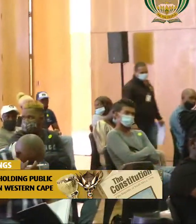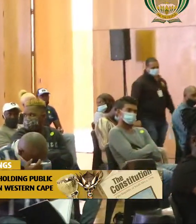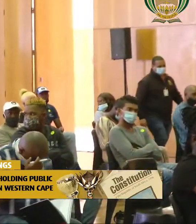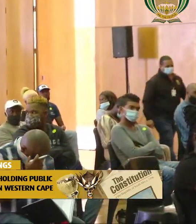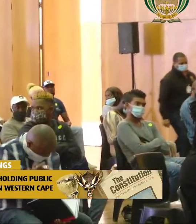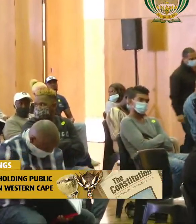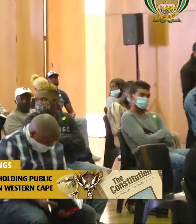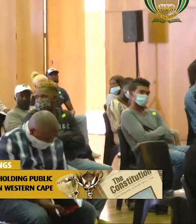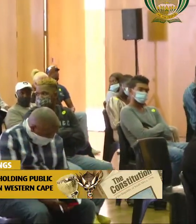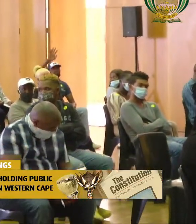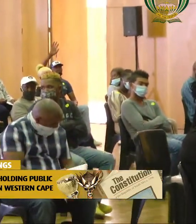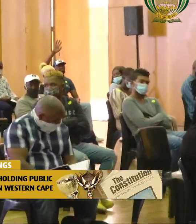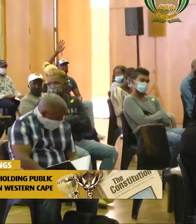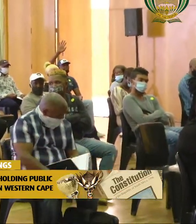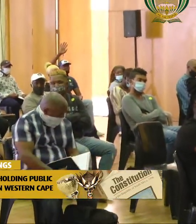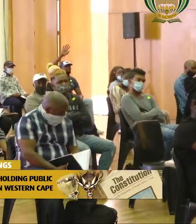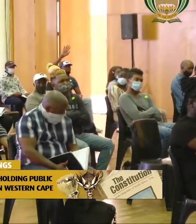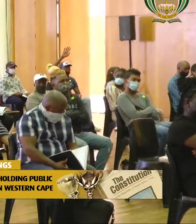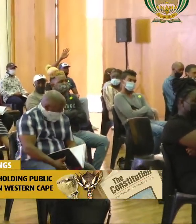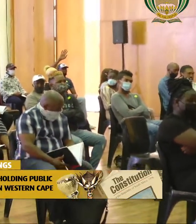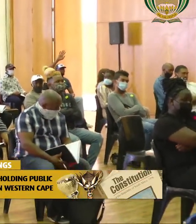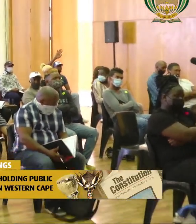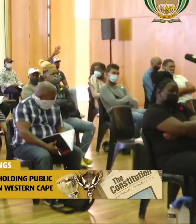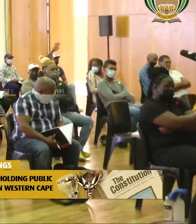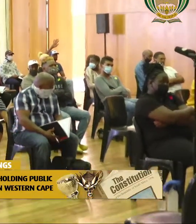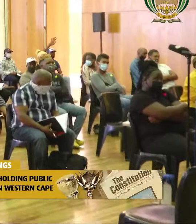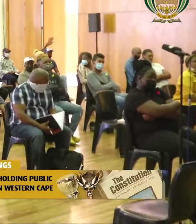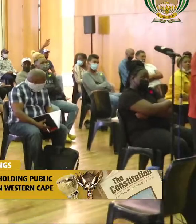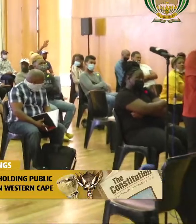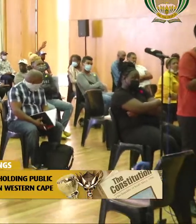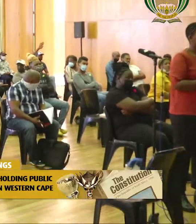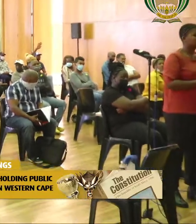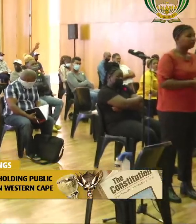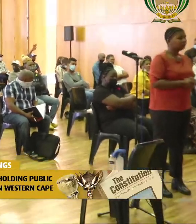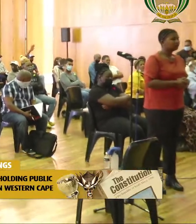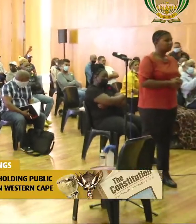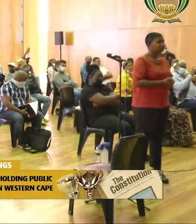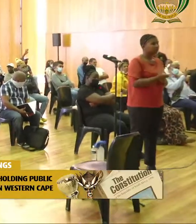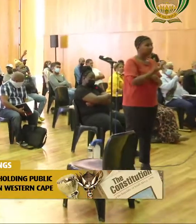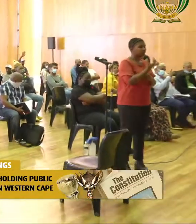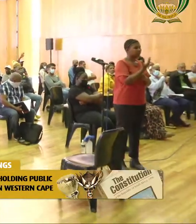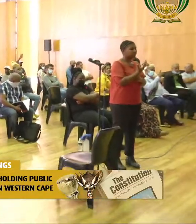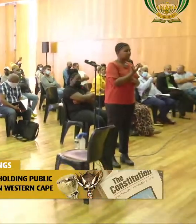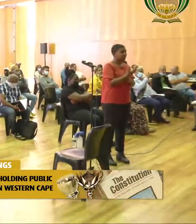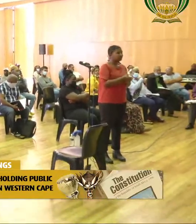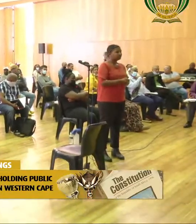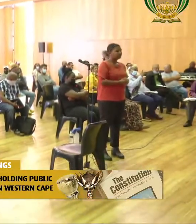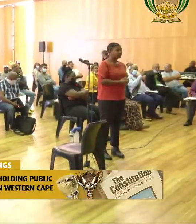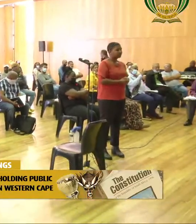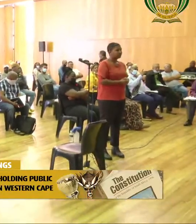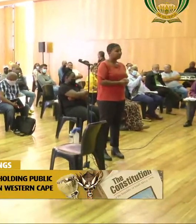number 3, number 4, number 5,